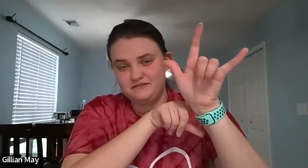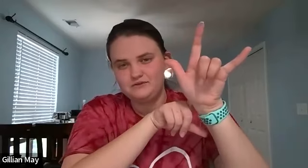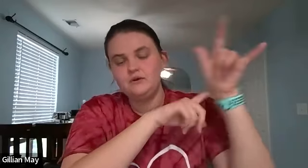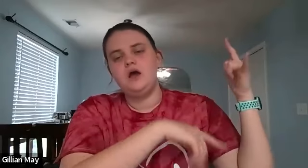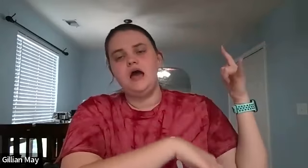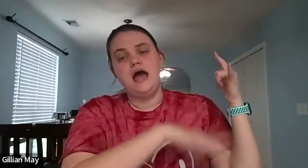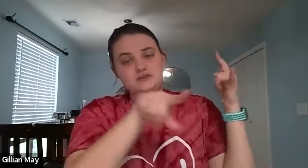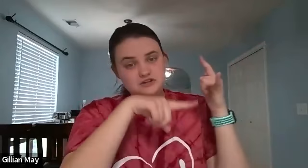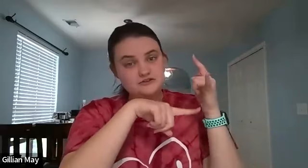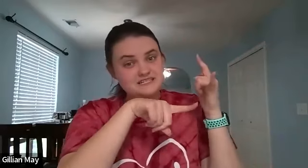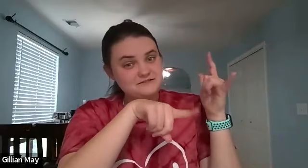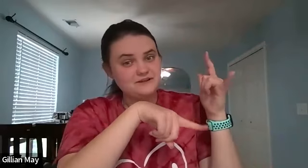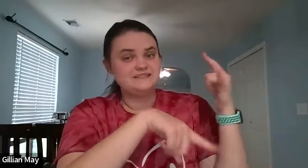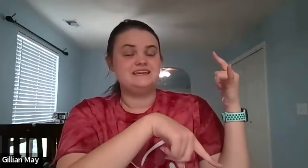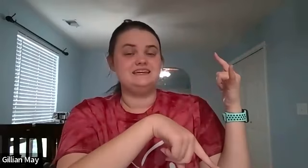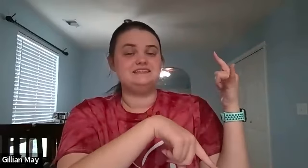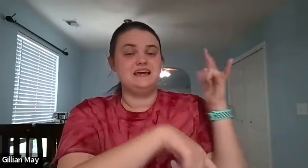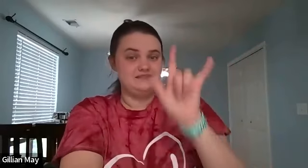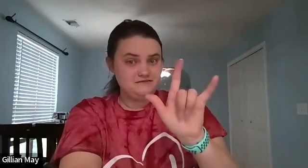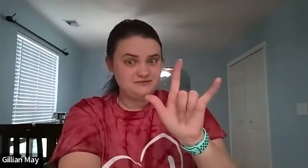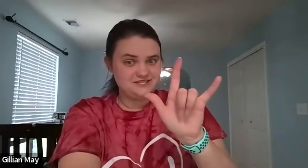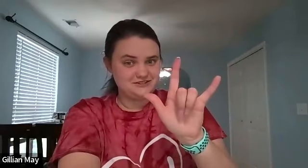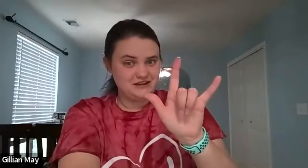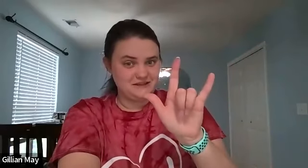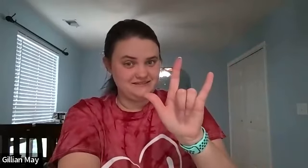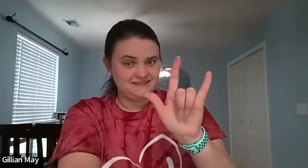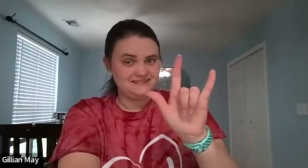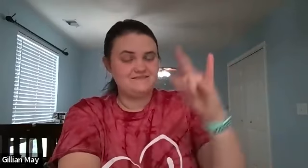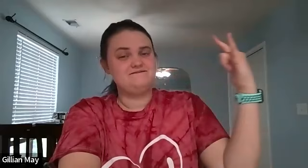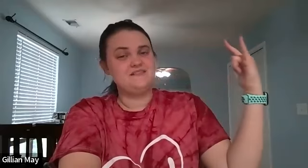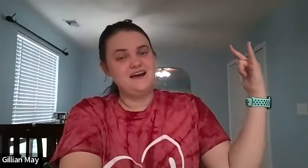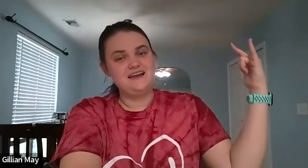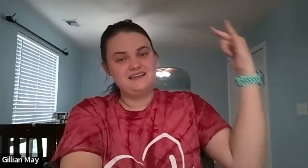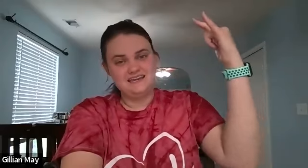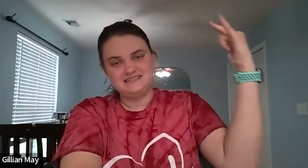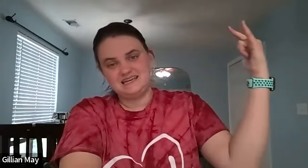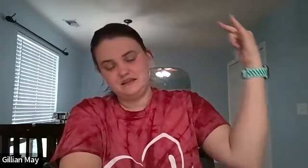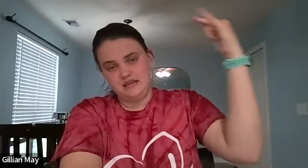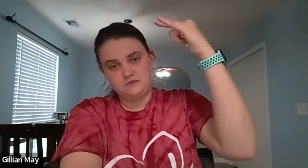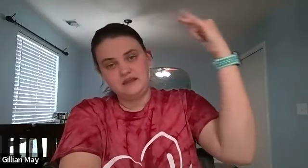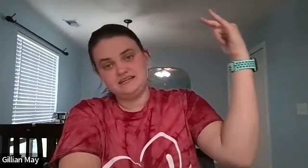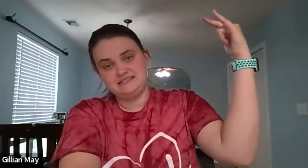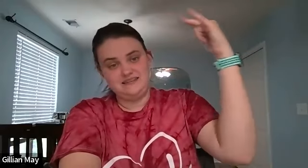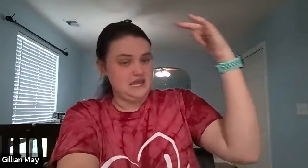you. How you know there's a difference is I love you is just straight up like this. Flying is like airplane is in the